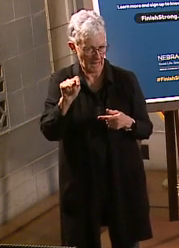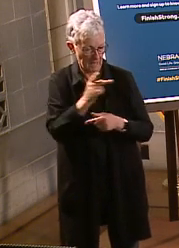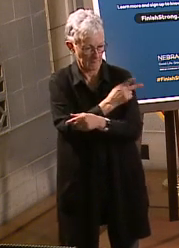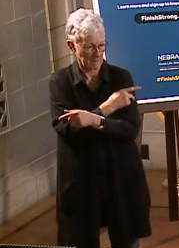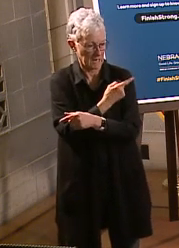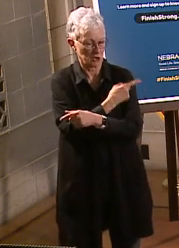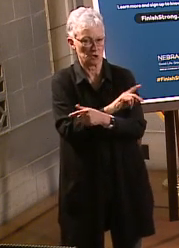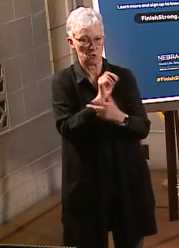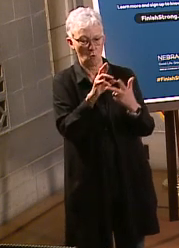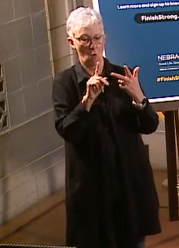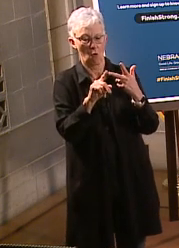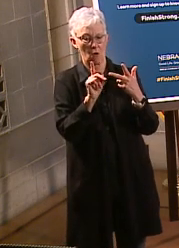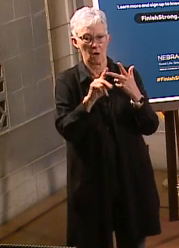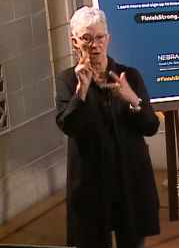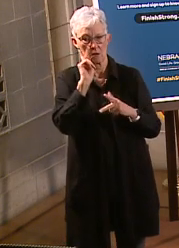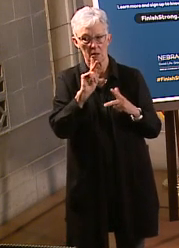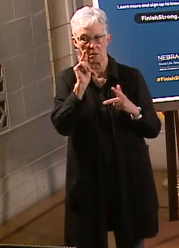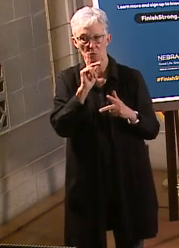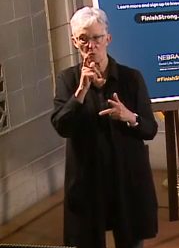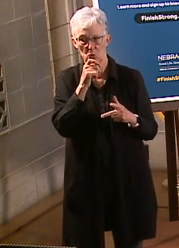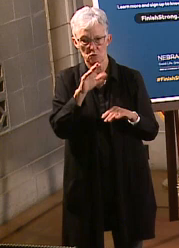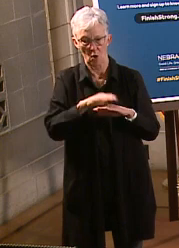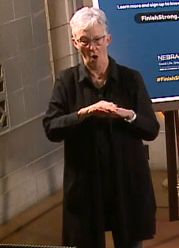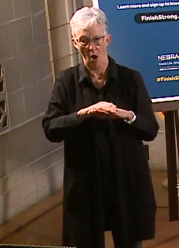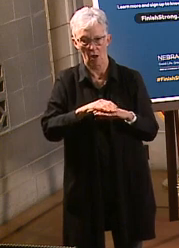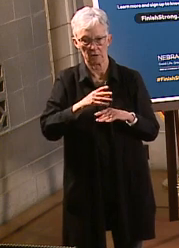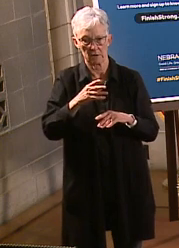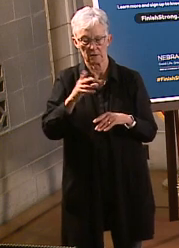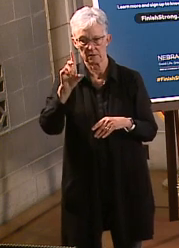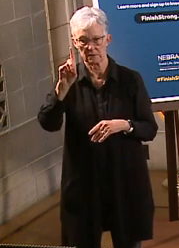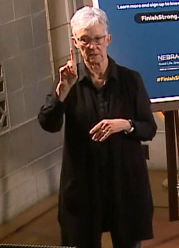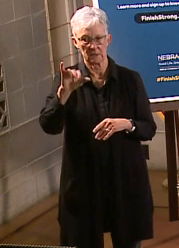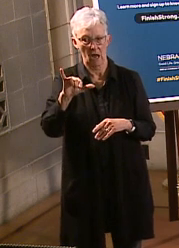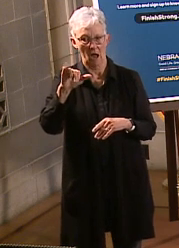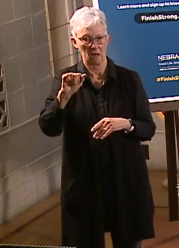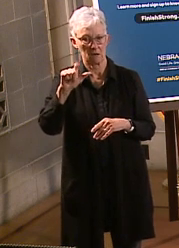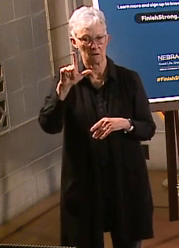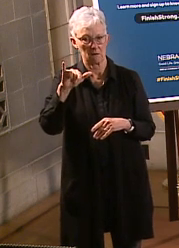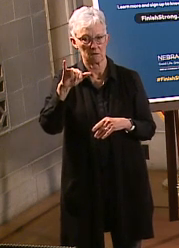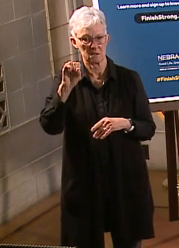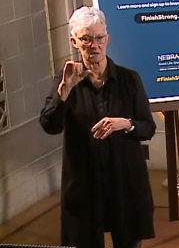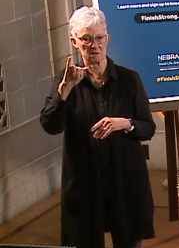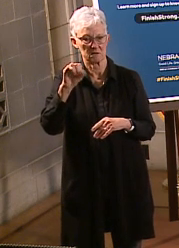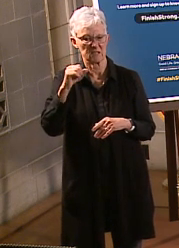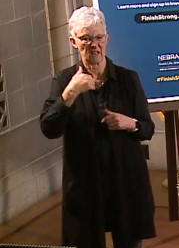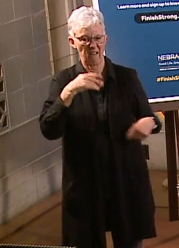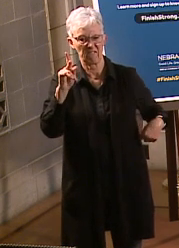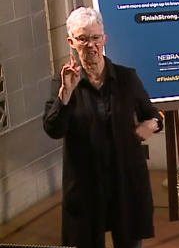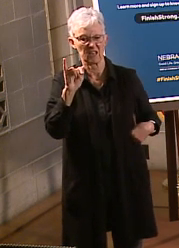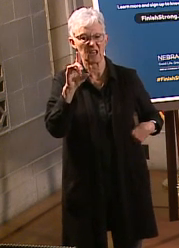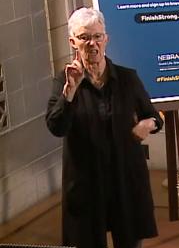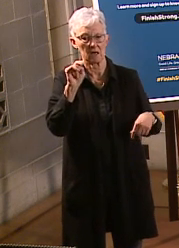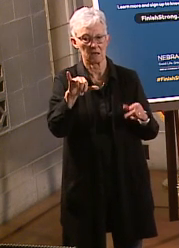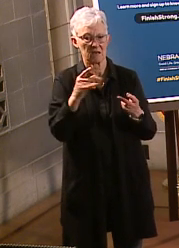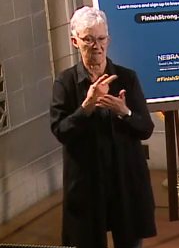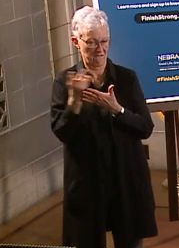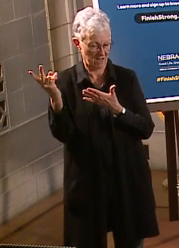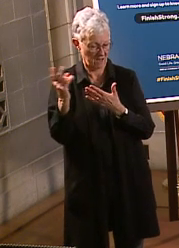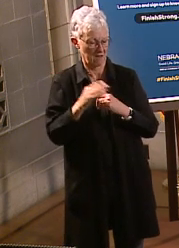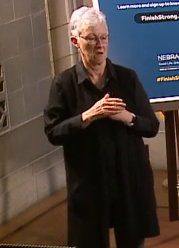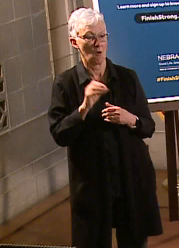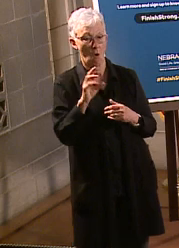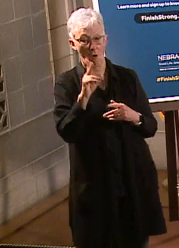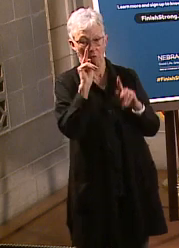on dialysis, so chronic renal failure patients. And then the third group would be, patients that might have